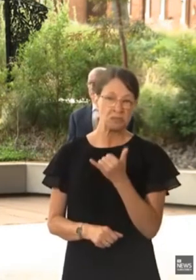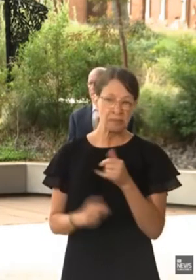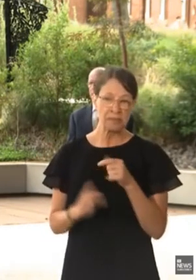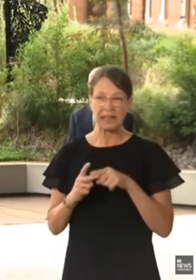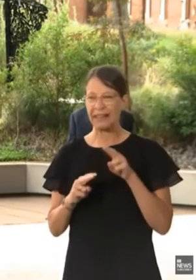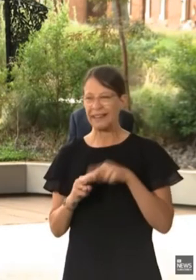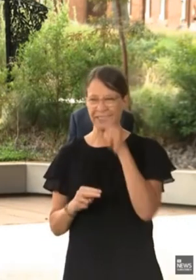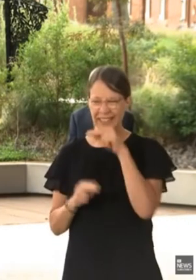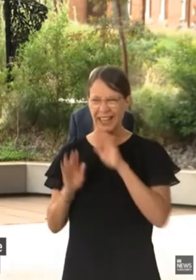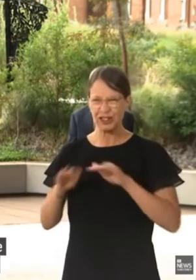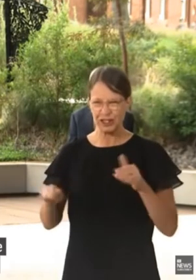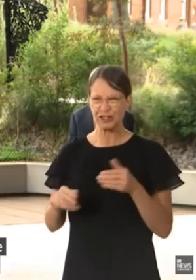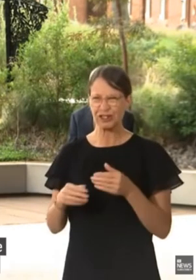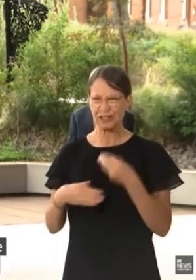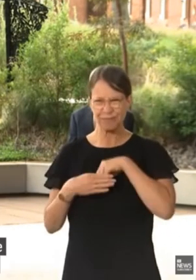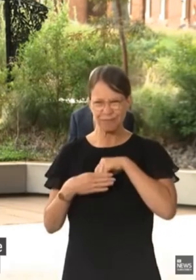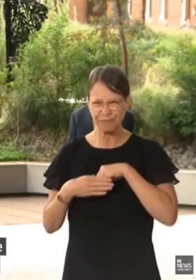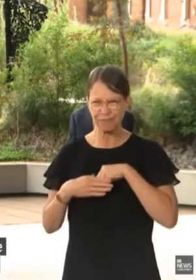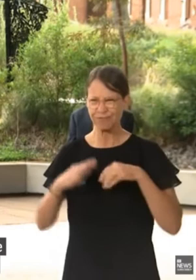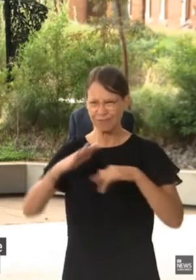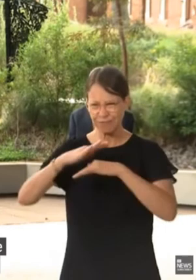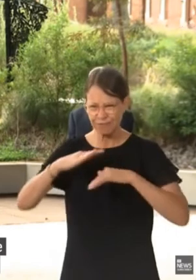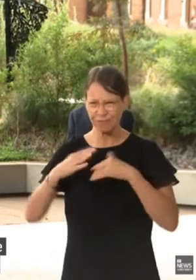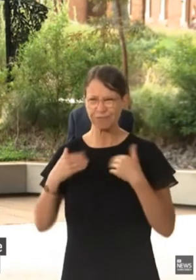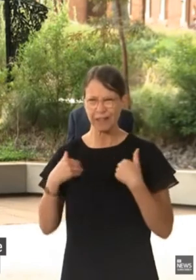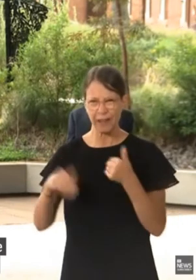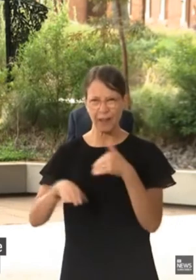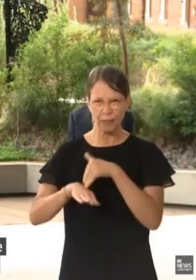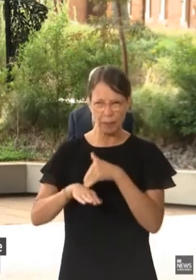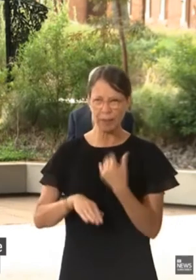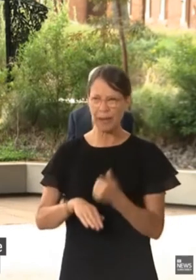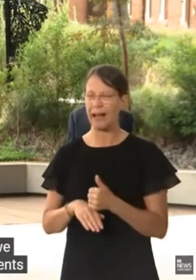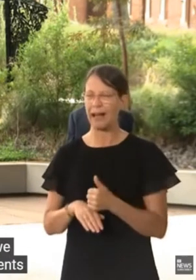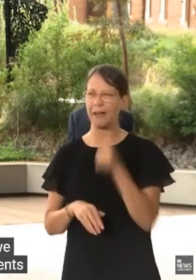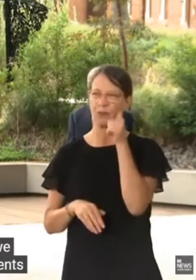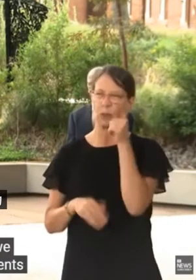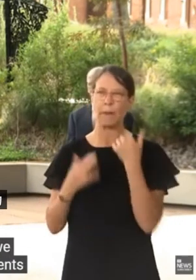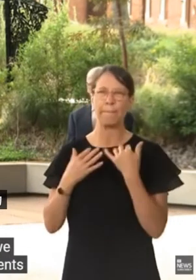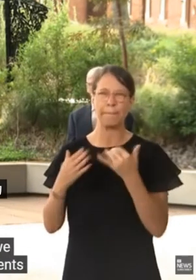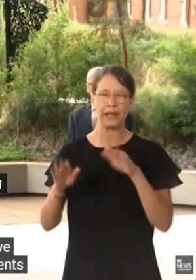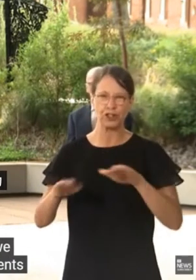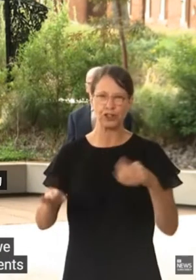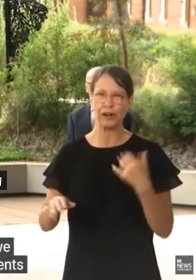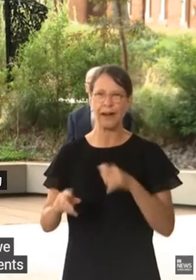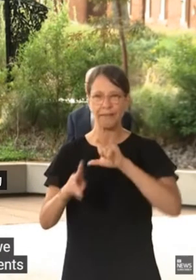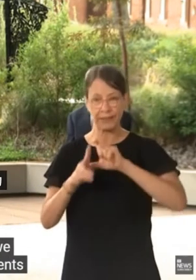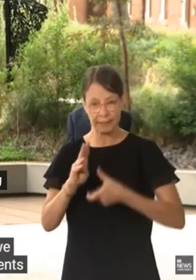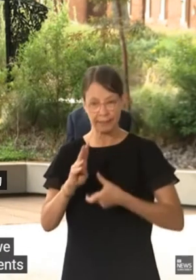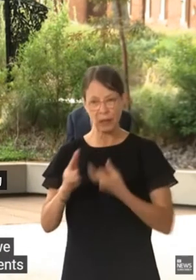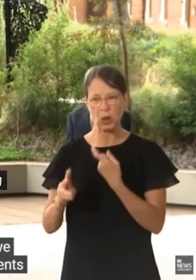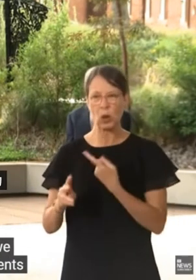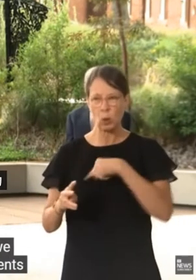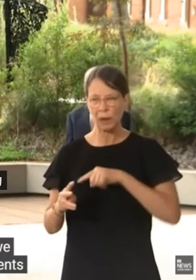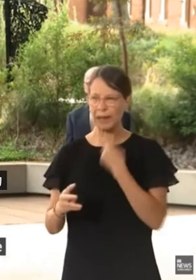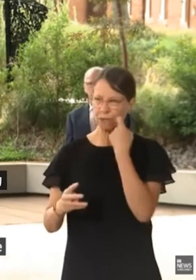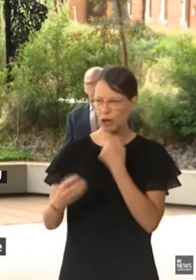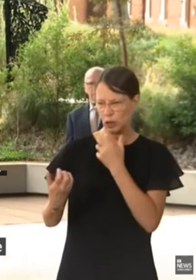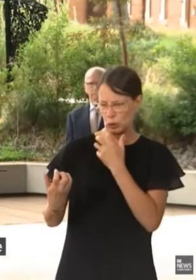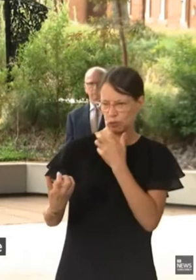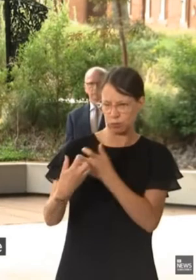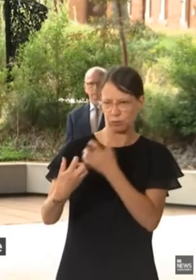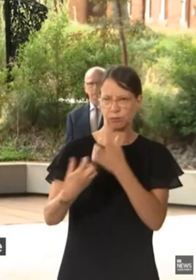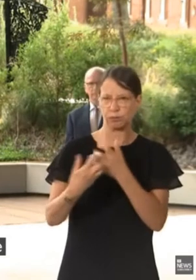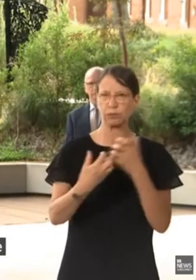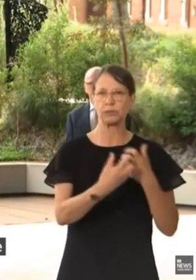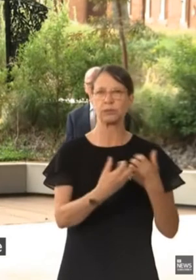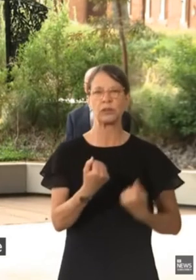underlying conditions, and we know that there are many students with disabilities across the state, we've tailored that support in those schools